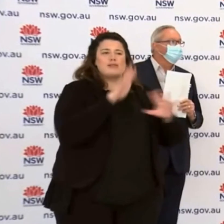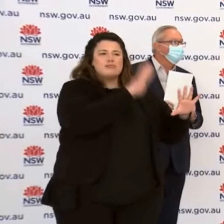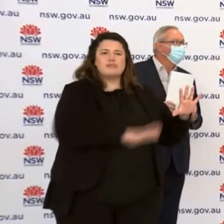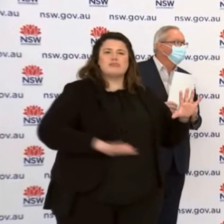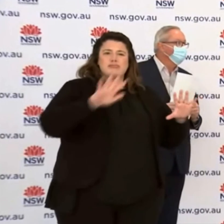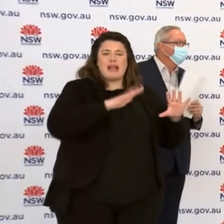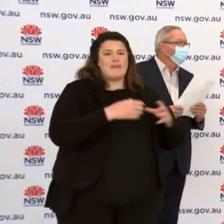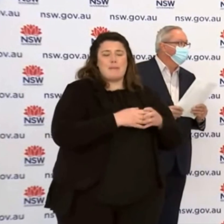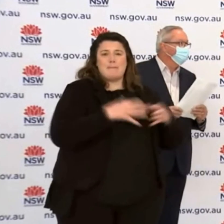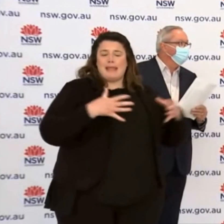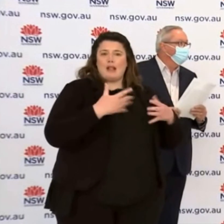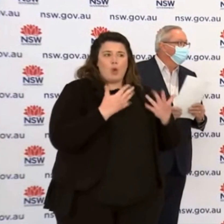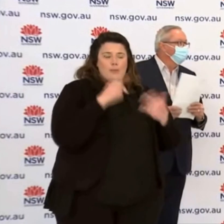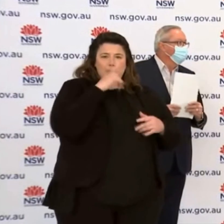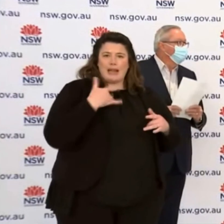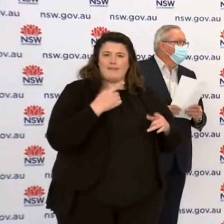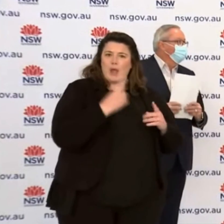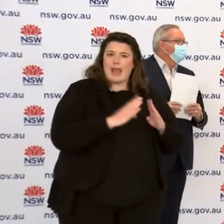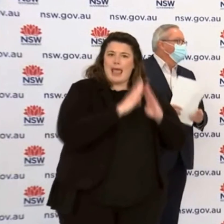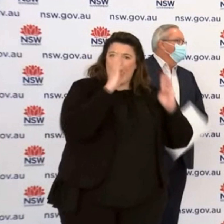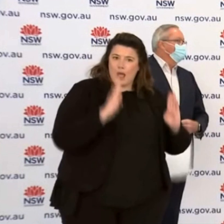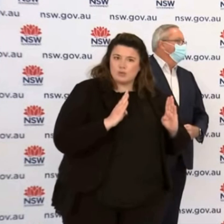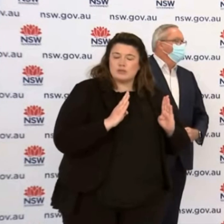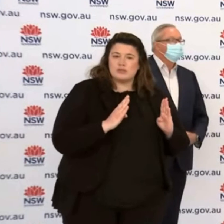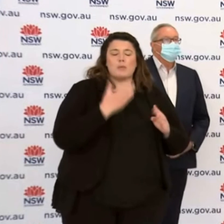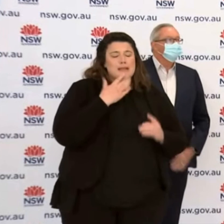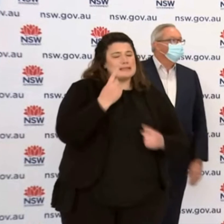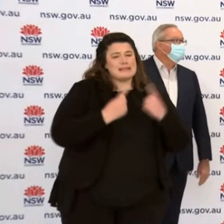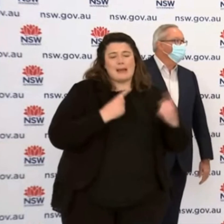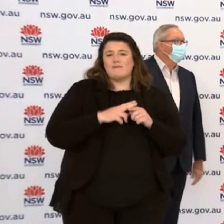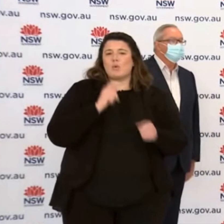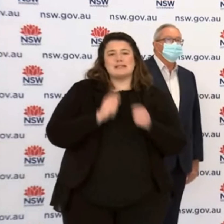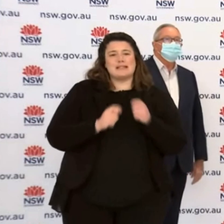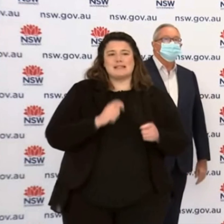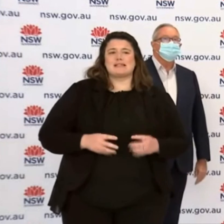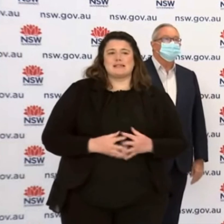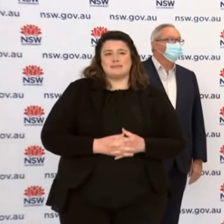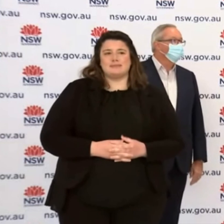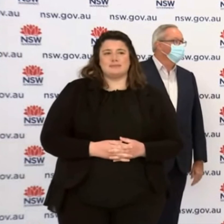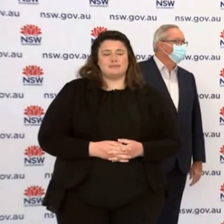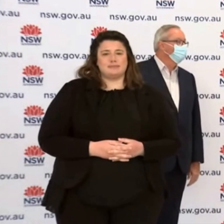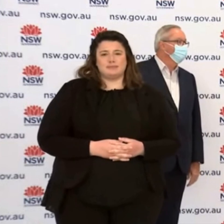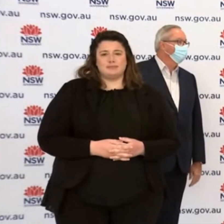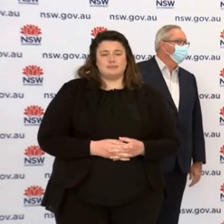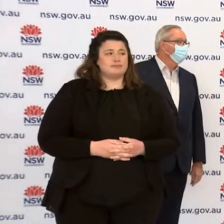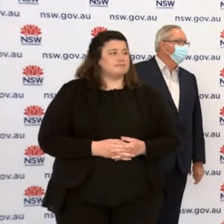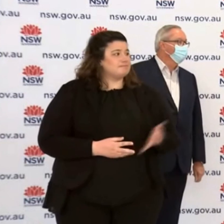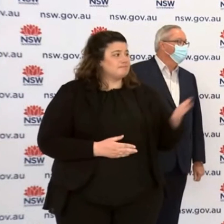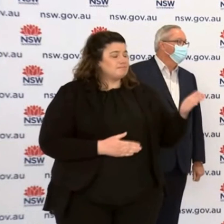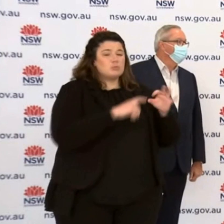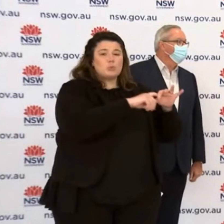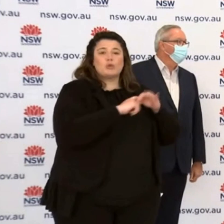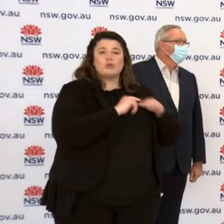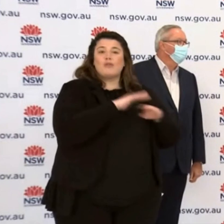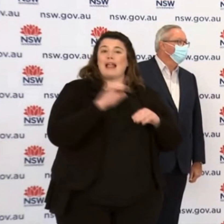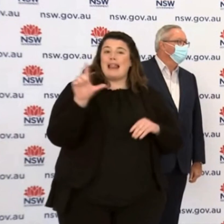family and protect the rest of your community. Please come forward for testing. Doctor, given what's happened at Liverpool Hospital, can people whose